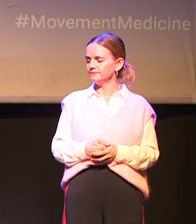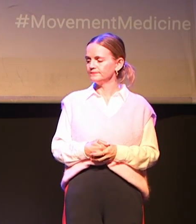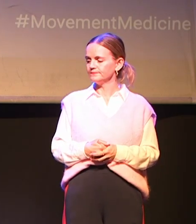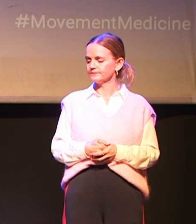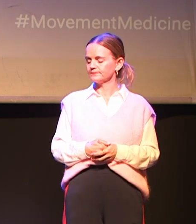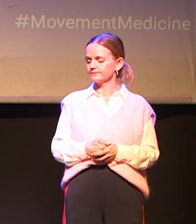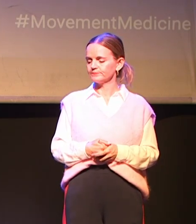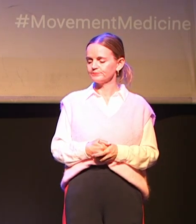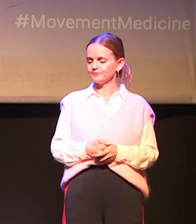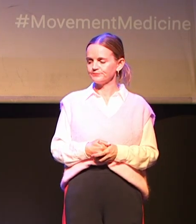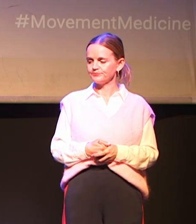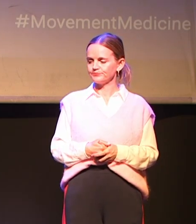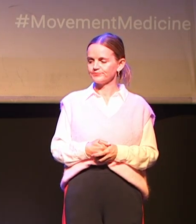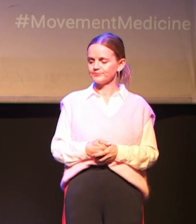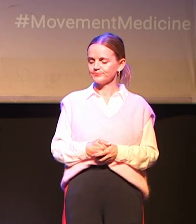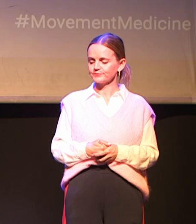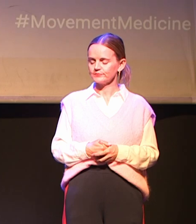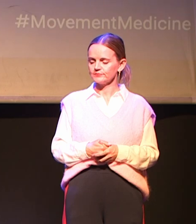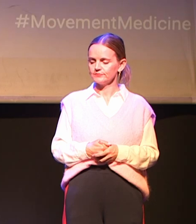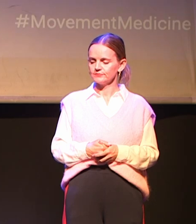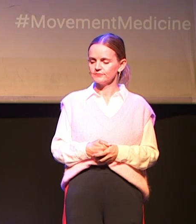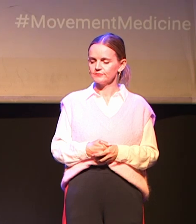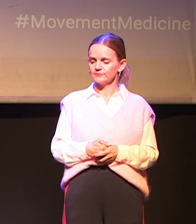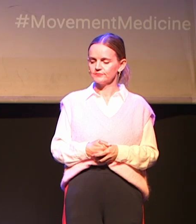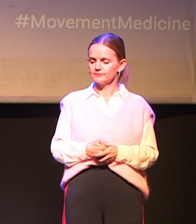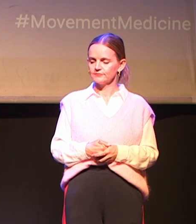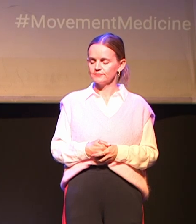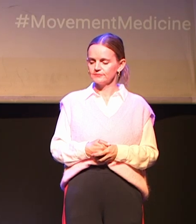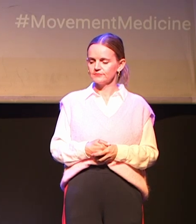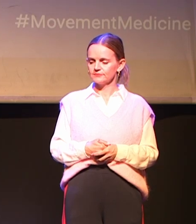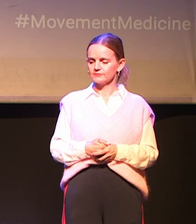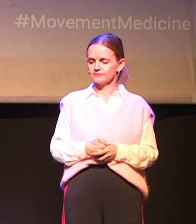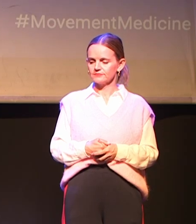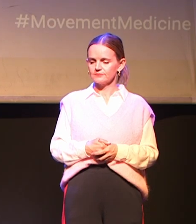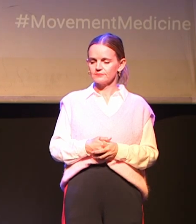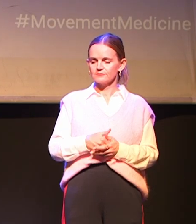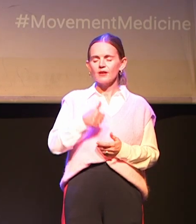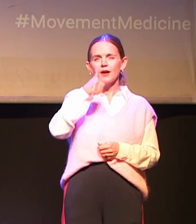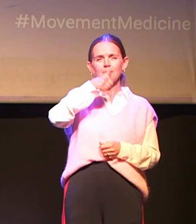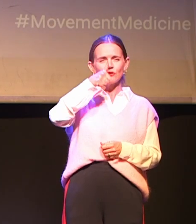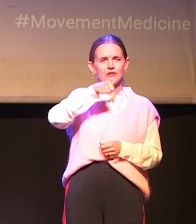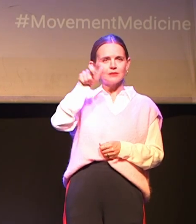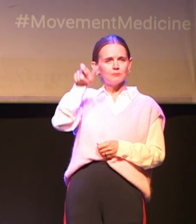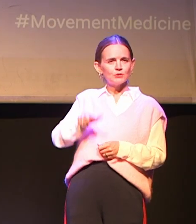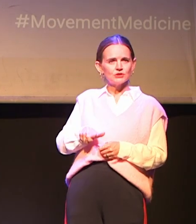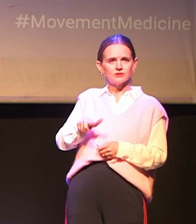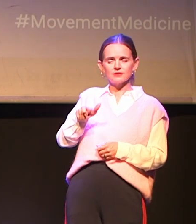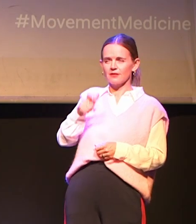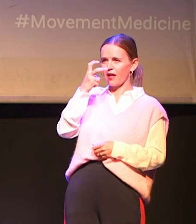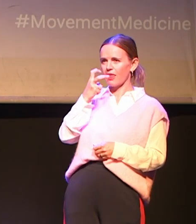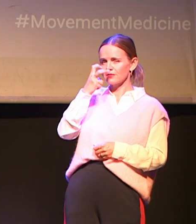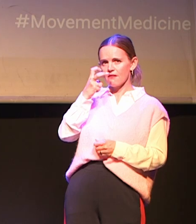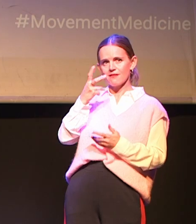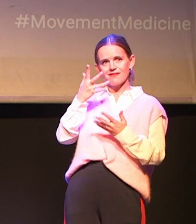Yeah, thank you. The Maori elder, Tariana Turia, who is now